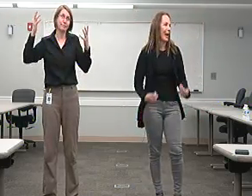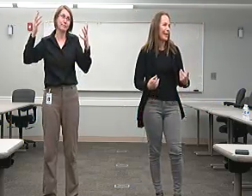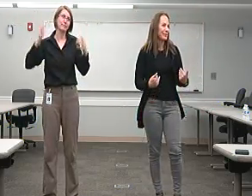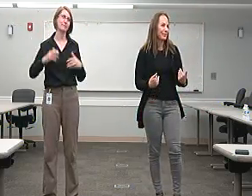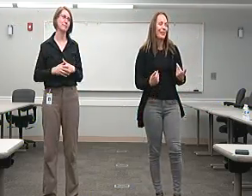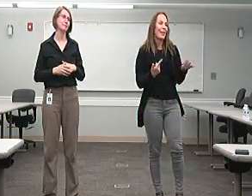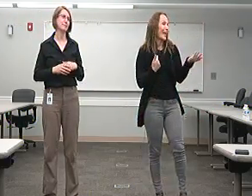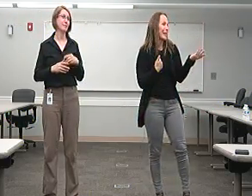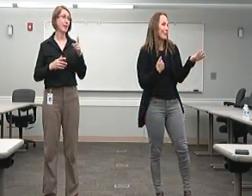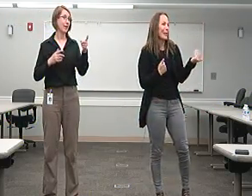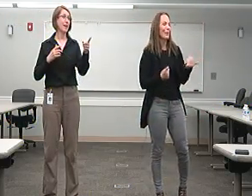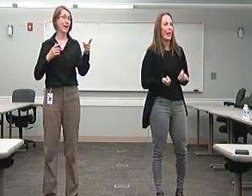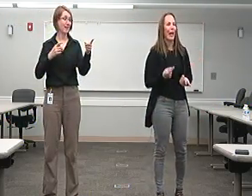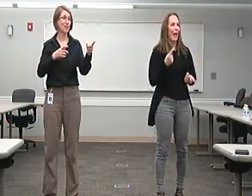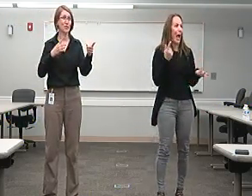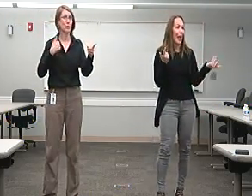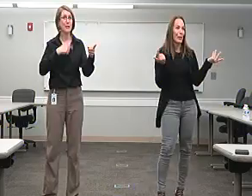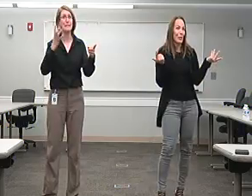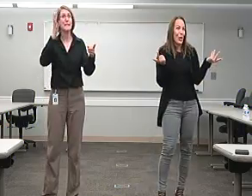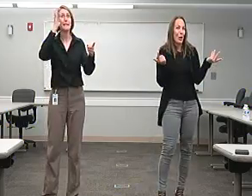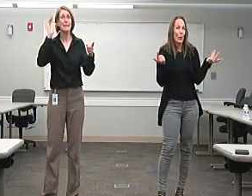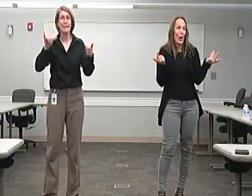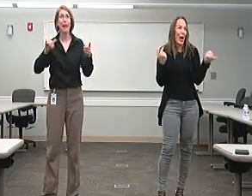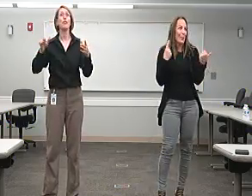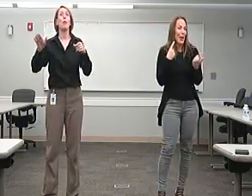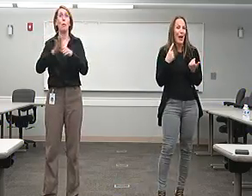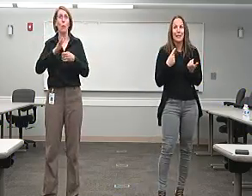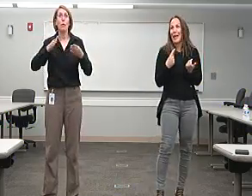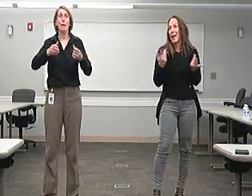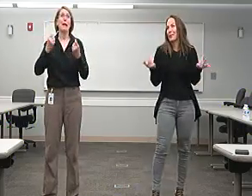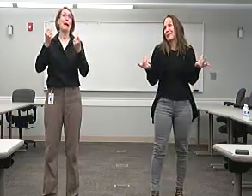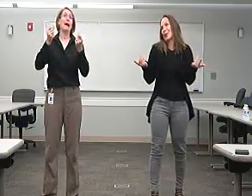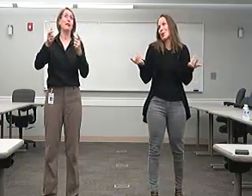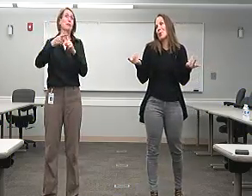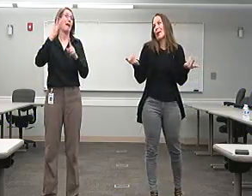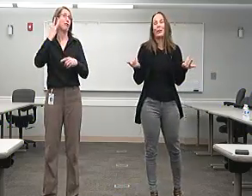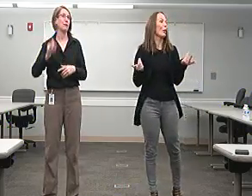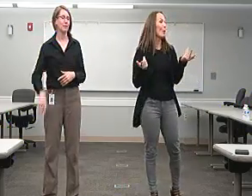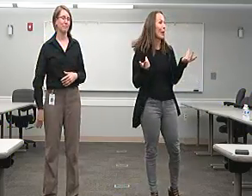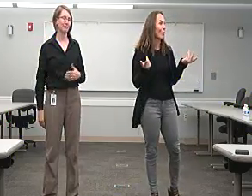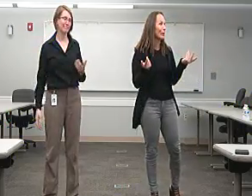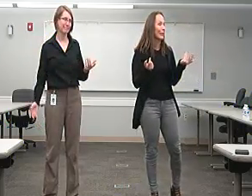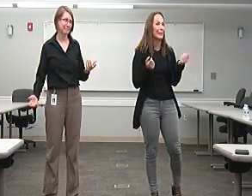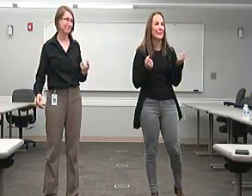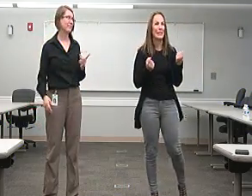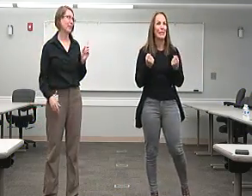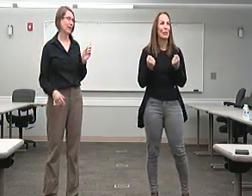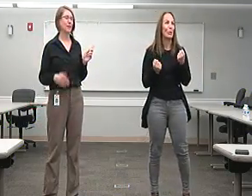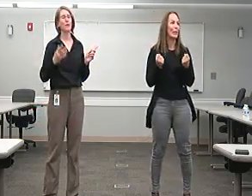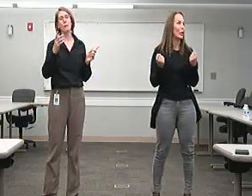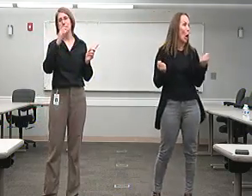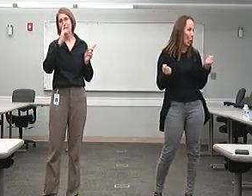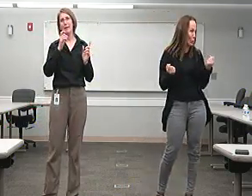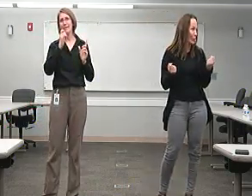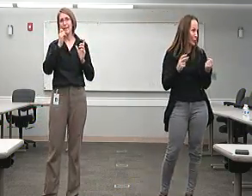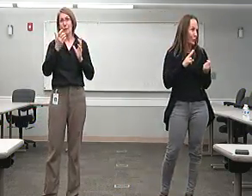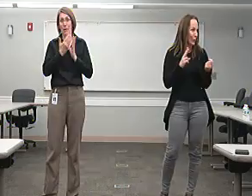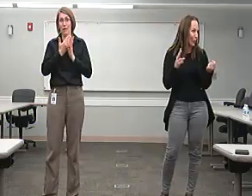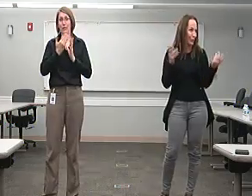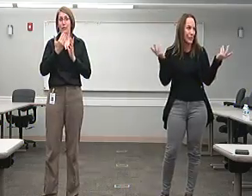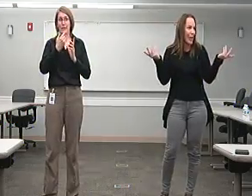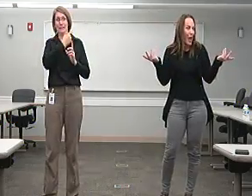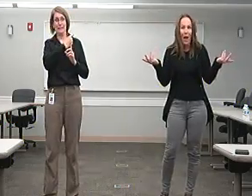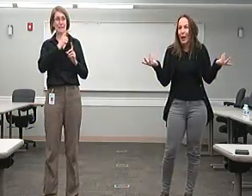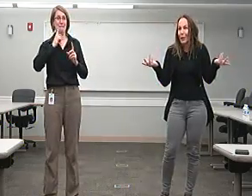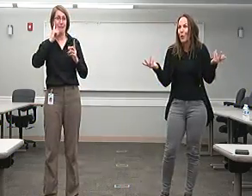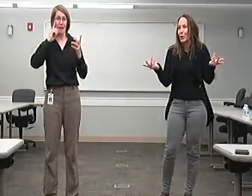that's me. I'm like, I don't know. I'm not deaf. Oh, apparently that's not so good in cars for 2-year-olds. I don't